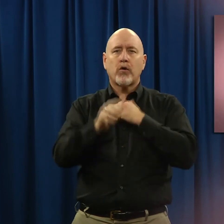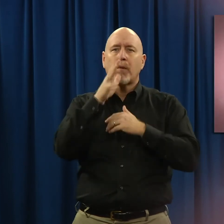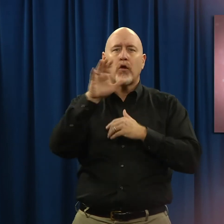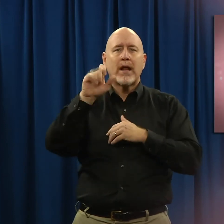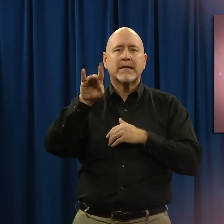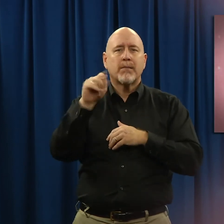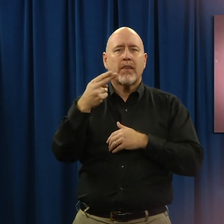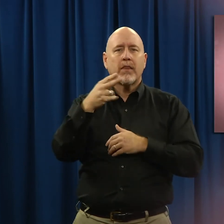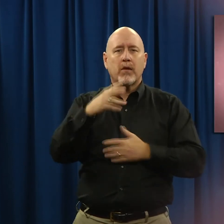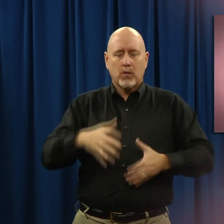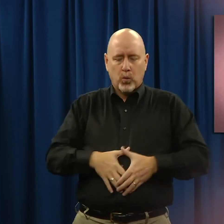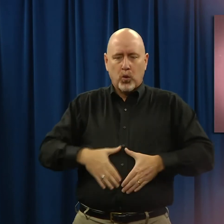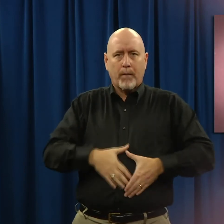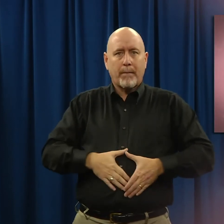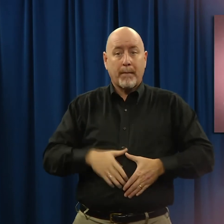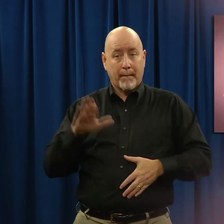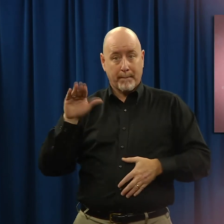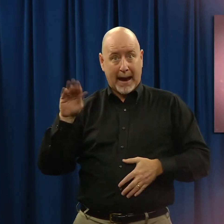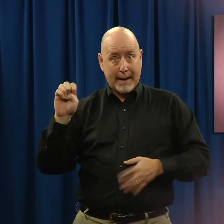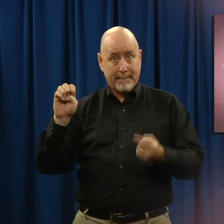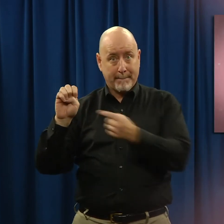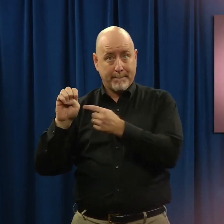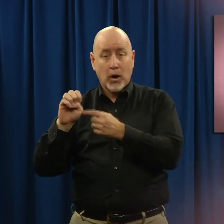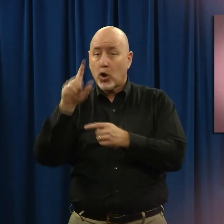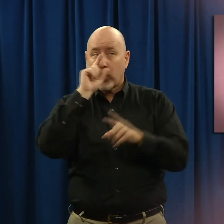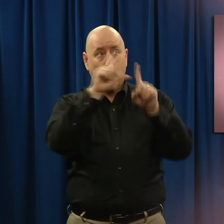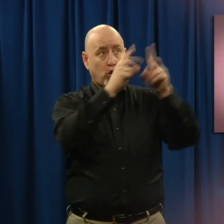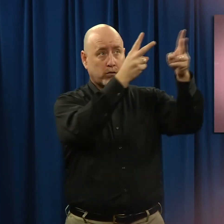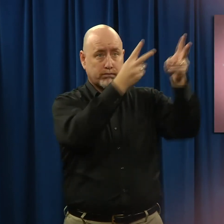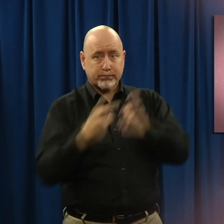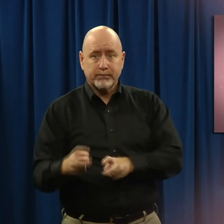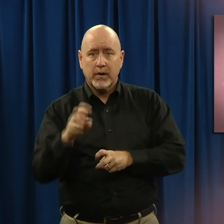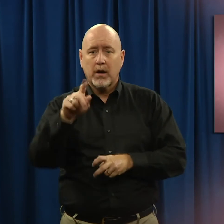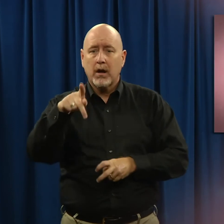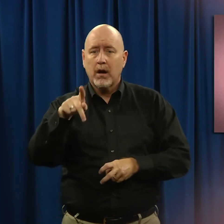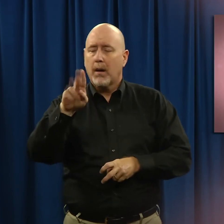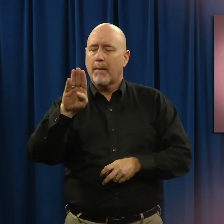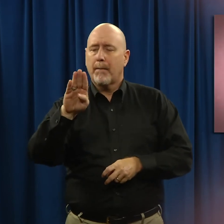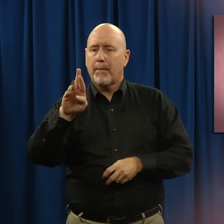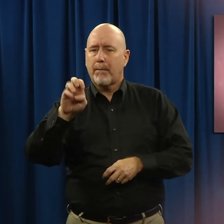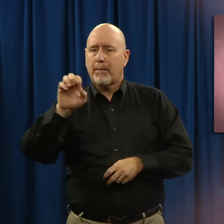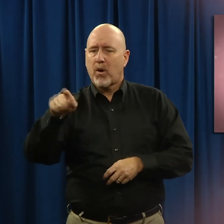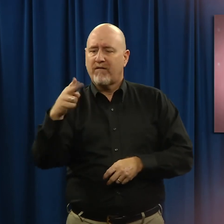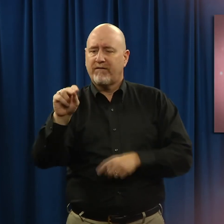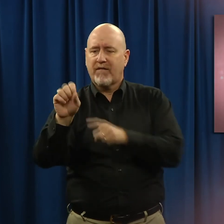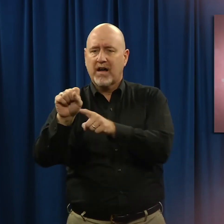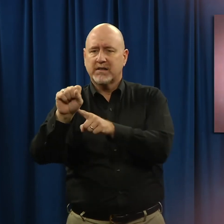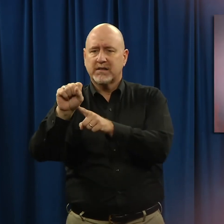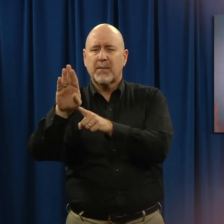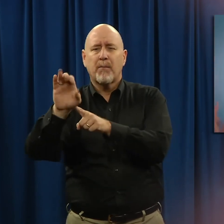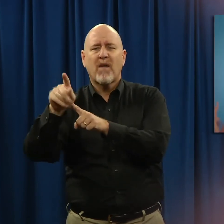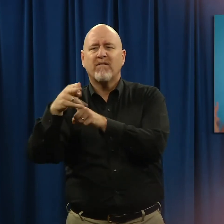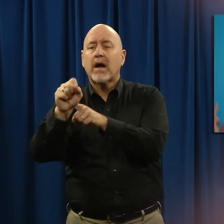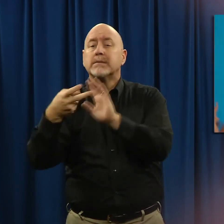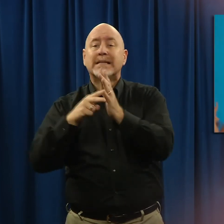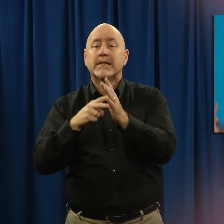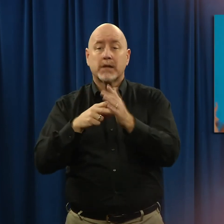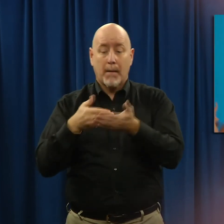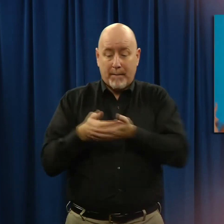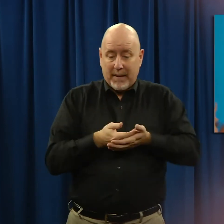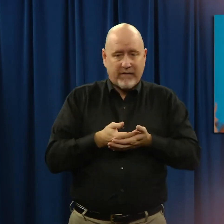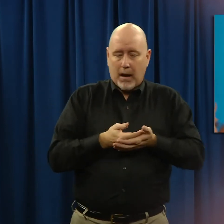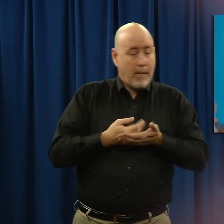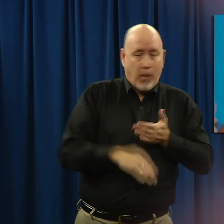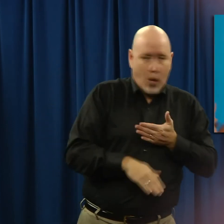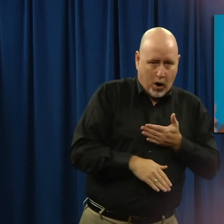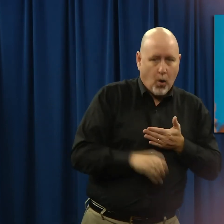womb. The word babe is translated from the Greek word brephos, which refers to an infant, unborn,